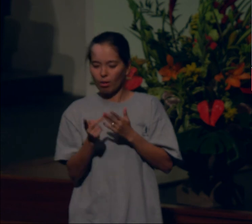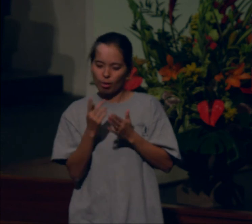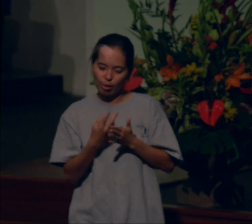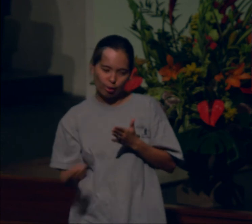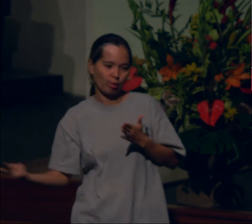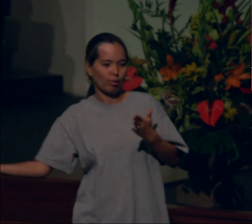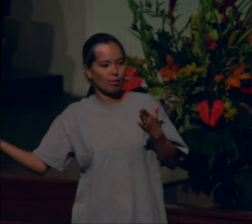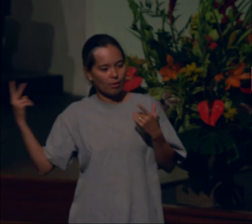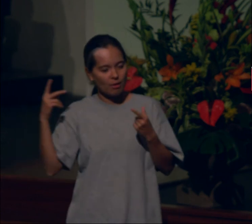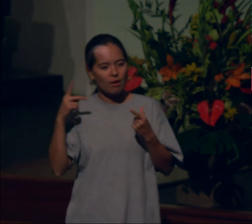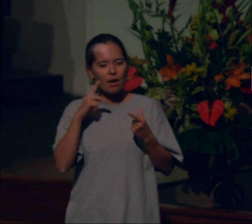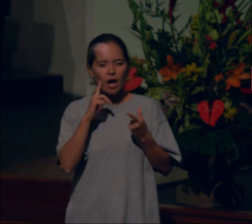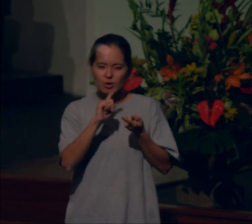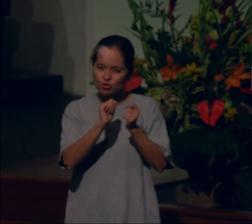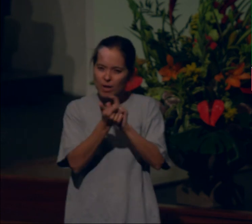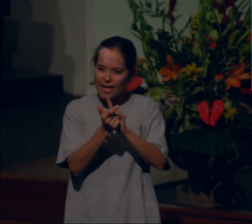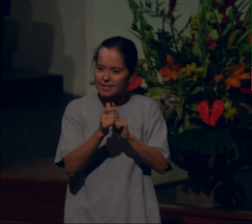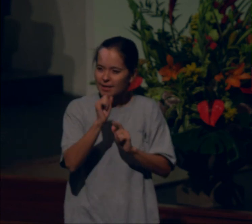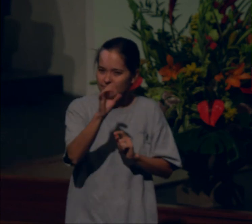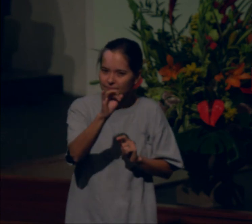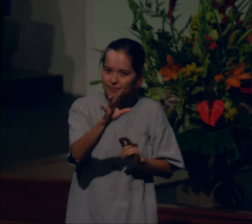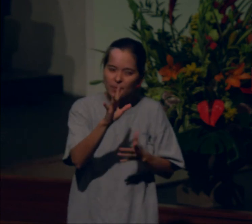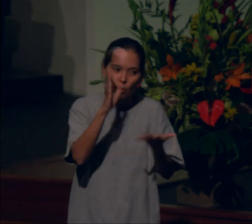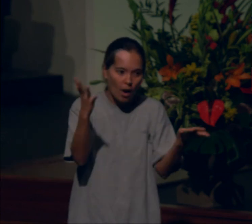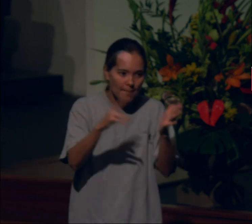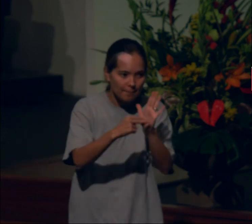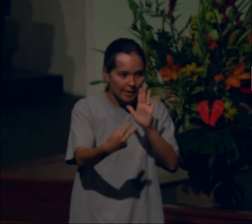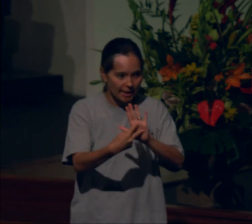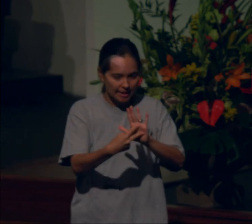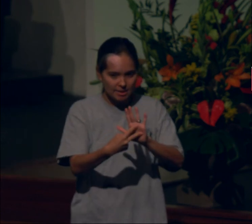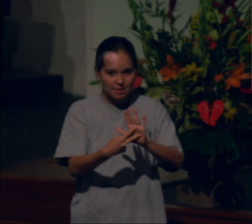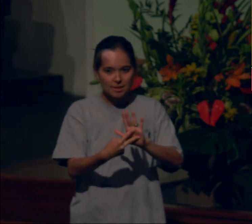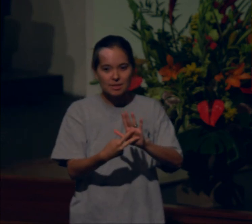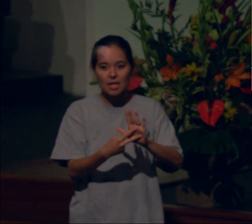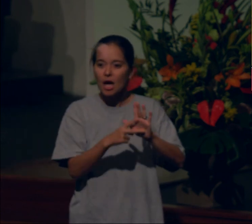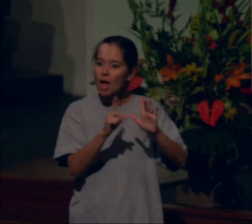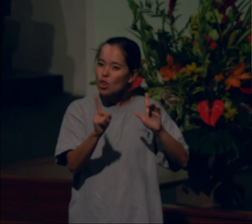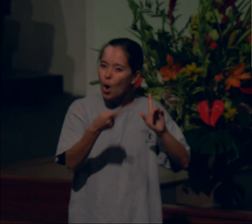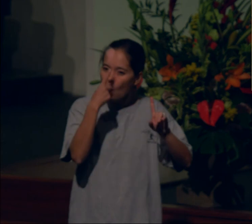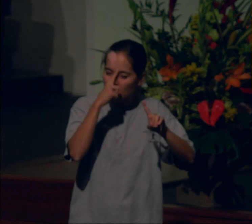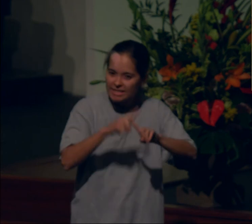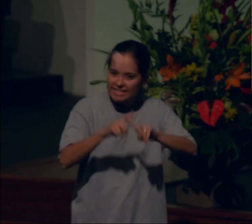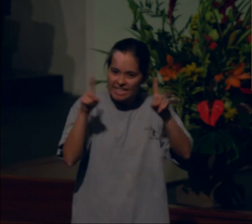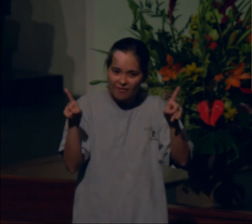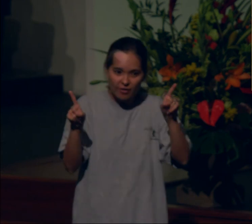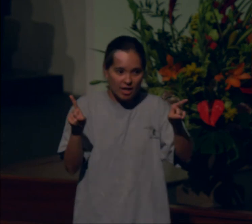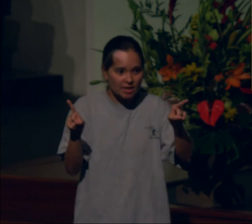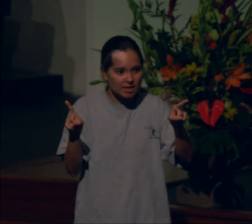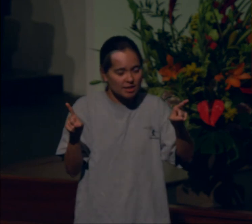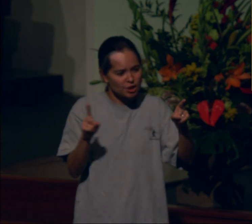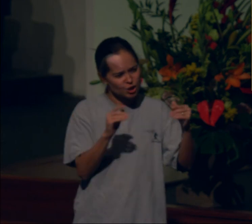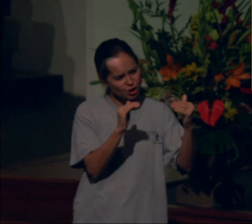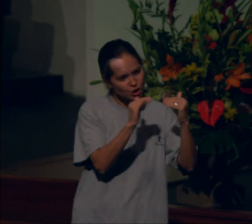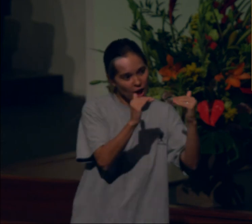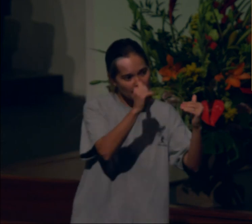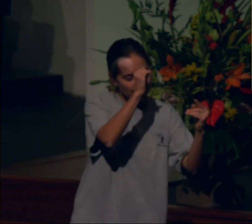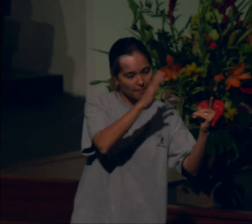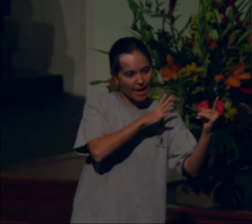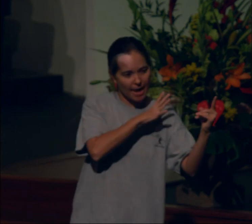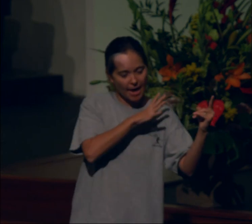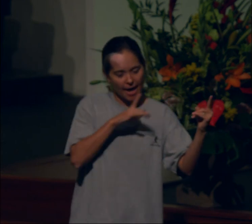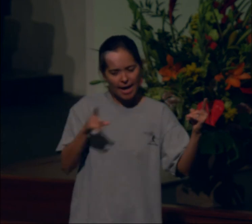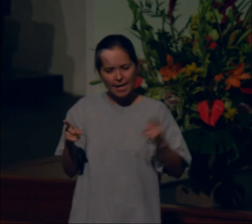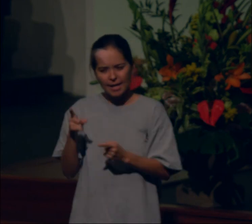let me translate that verse for you real fast. What that verse is saying is the only difference between a just man and